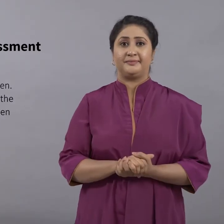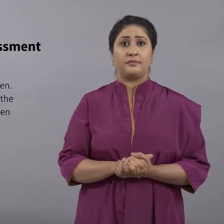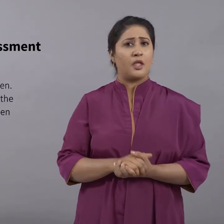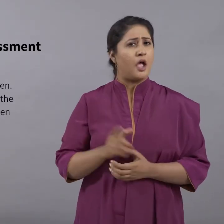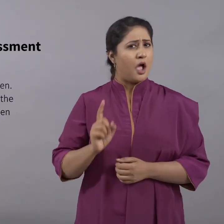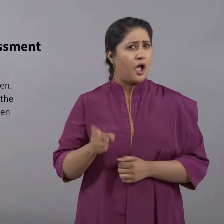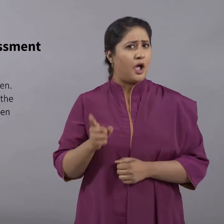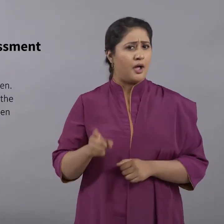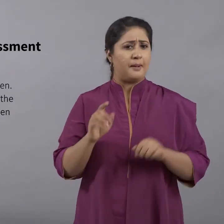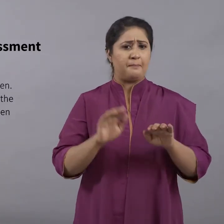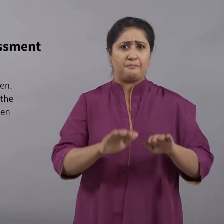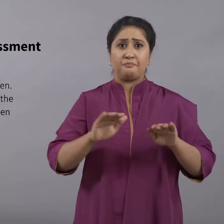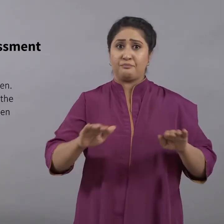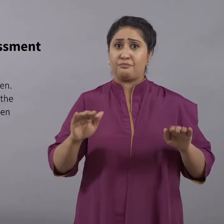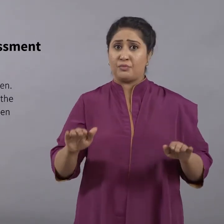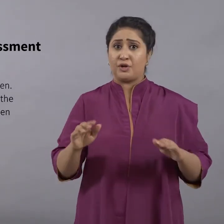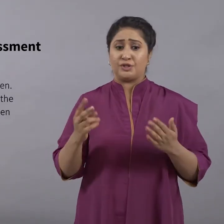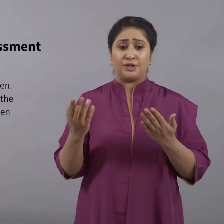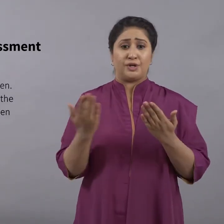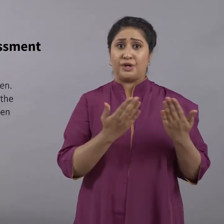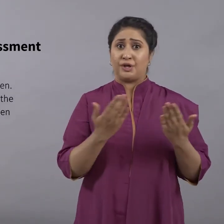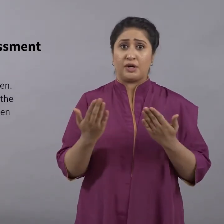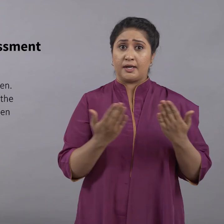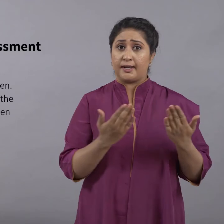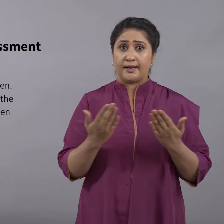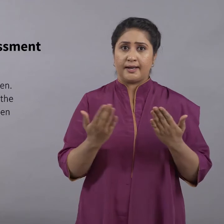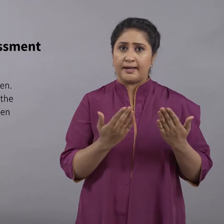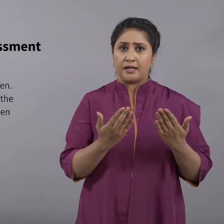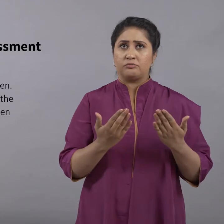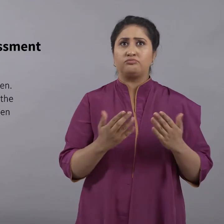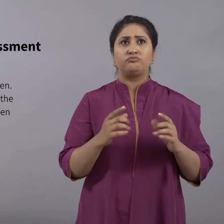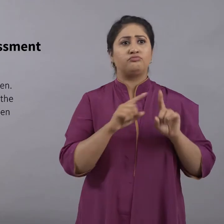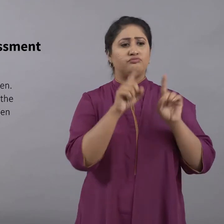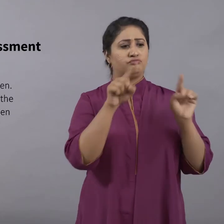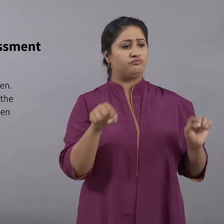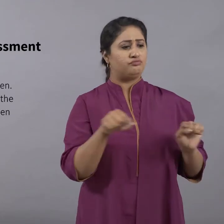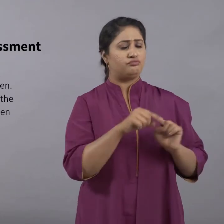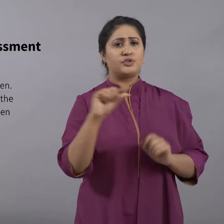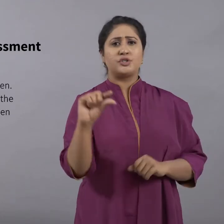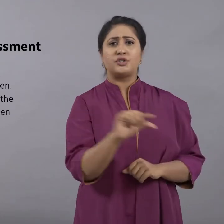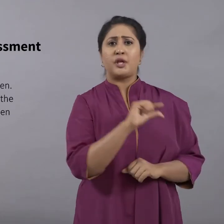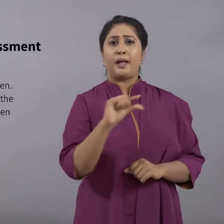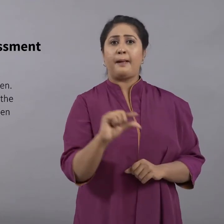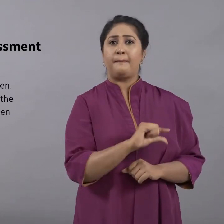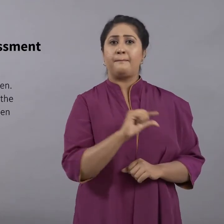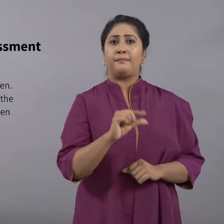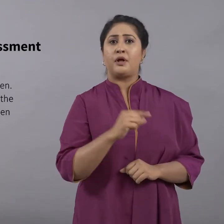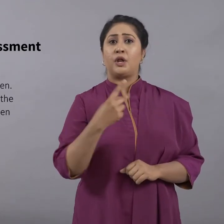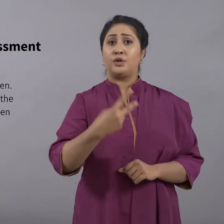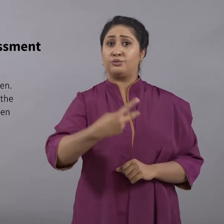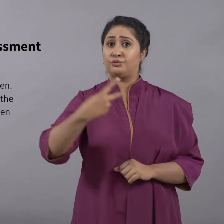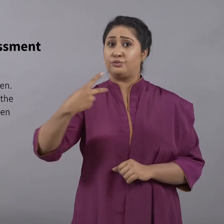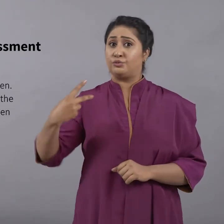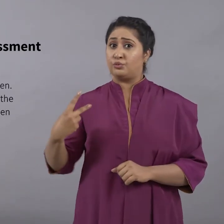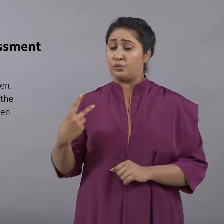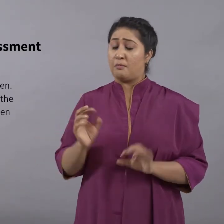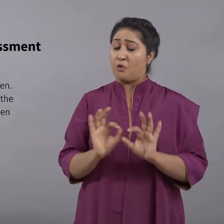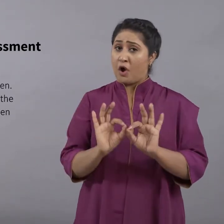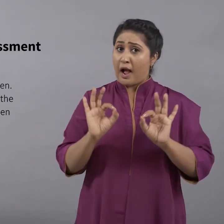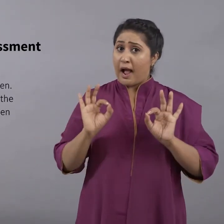If the student can read at least 2 out of the 4 sentences as a complete